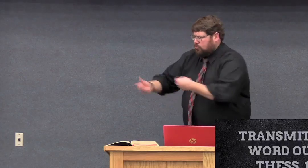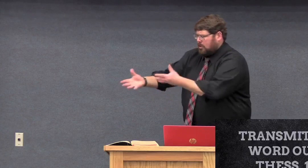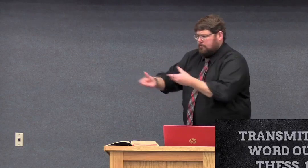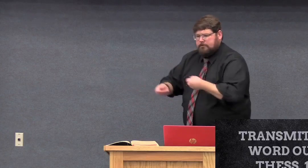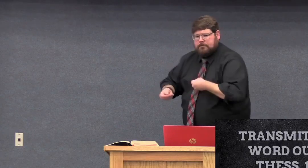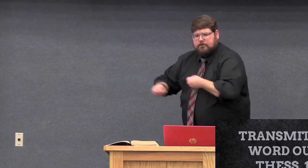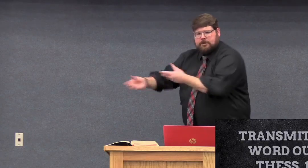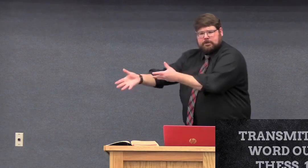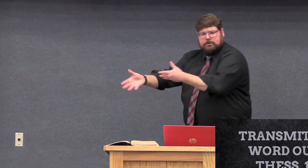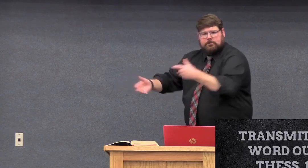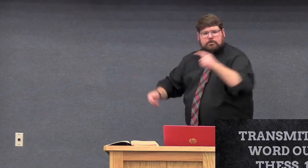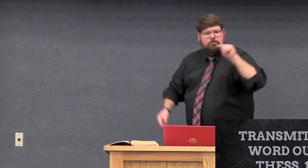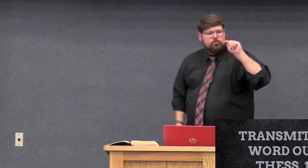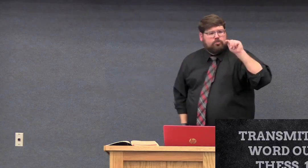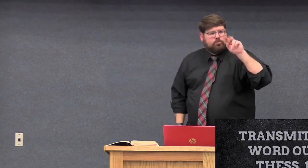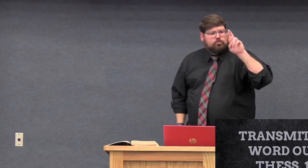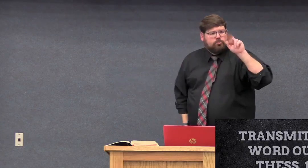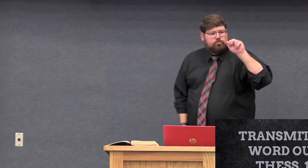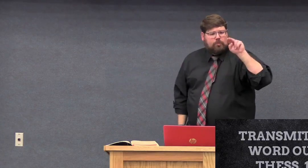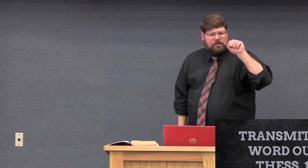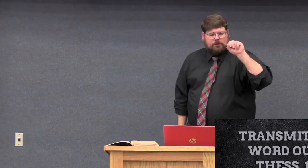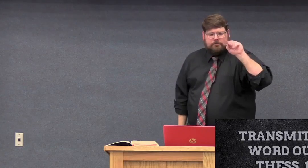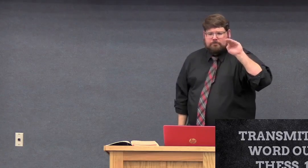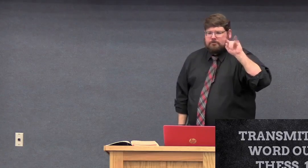you transmit that word out. You send it out